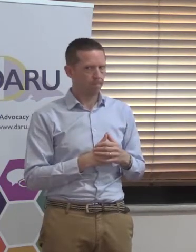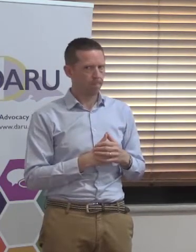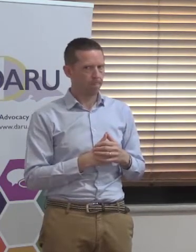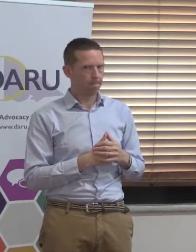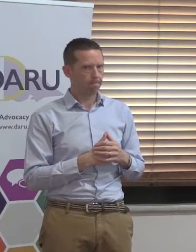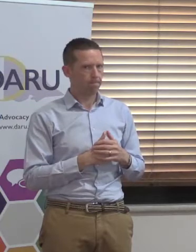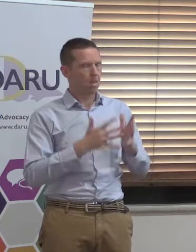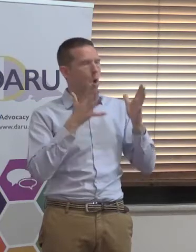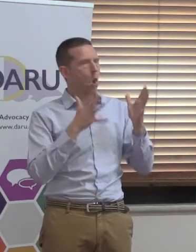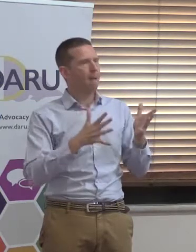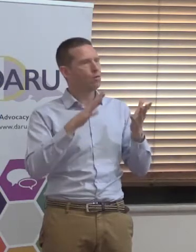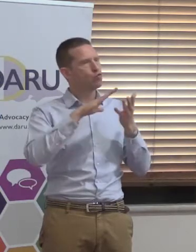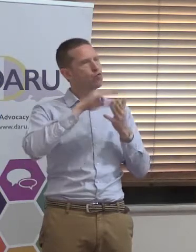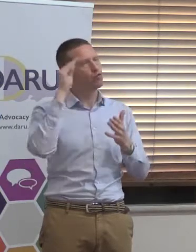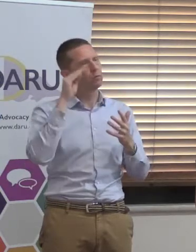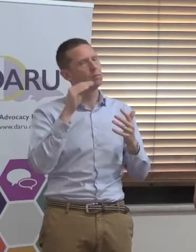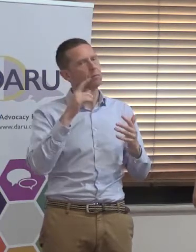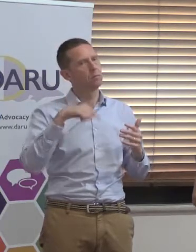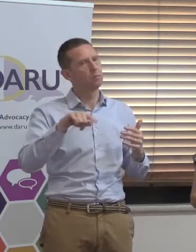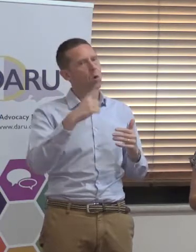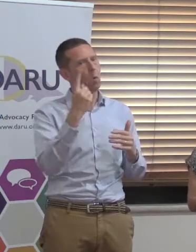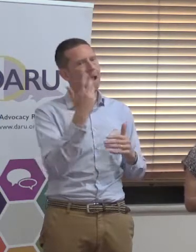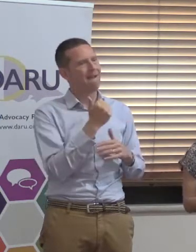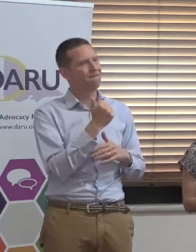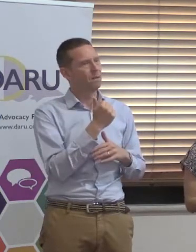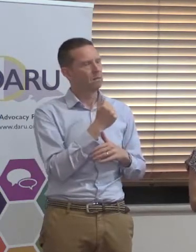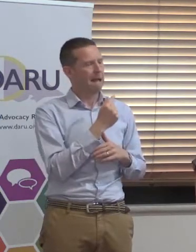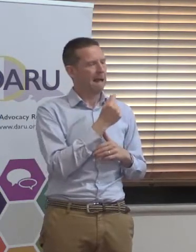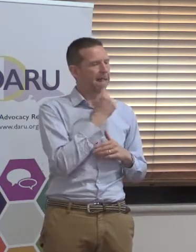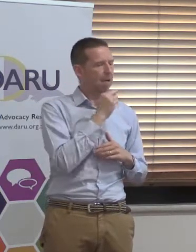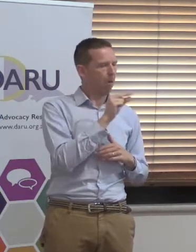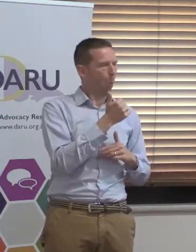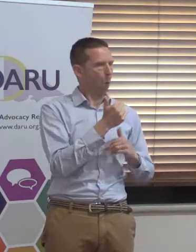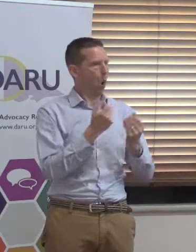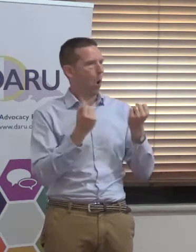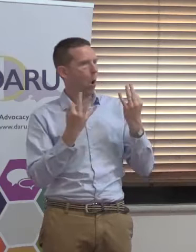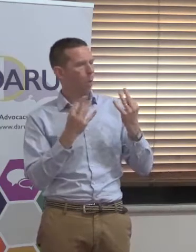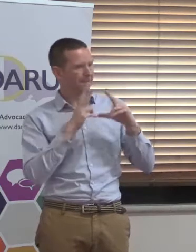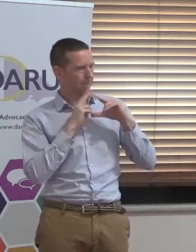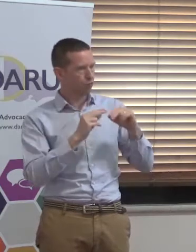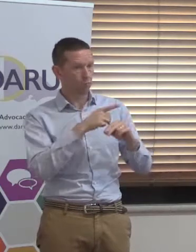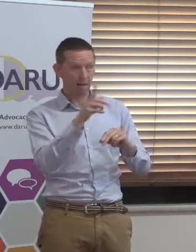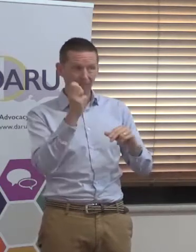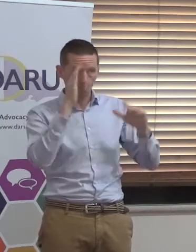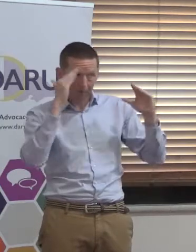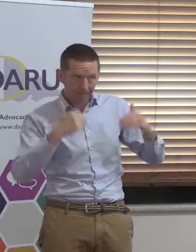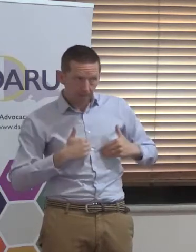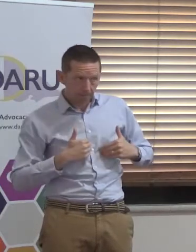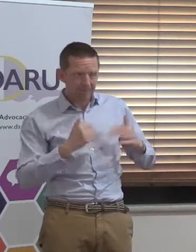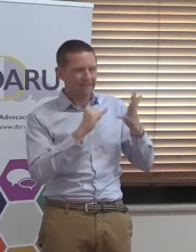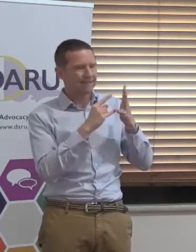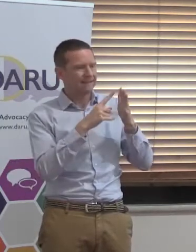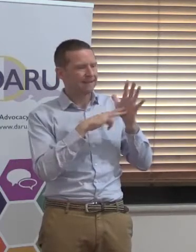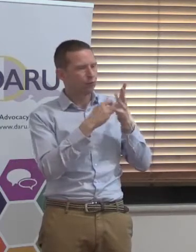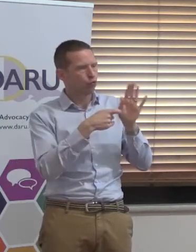students with little or no speech who we've been working with have autism, and sensory